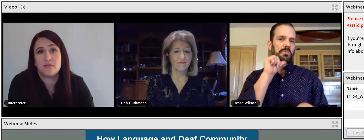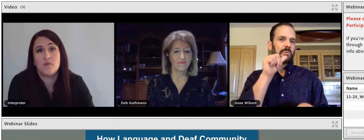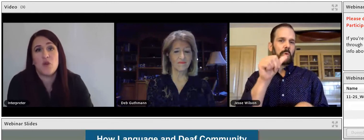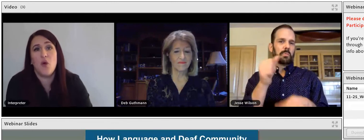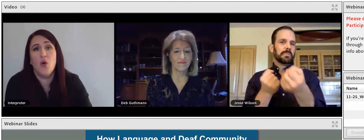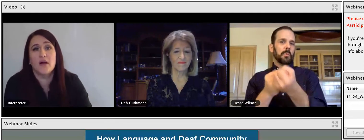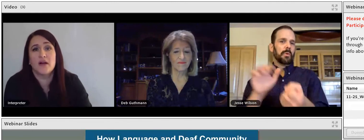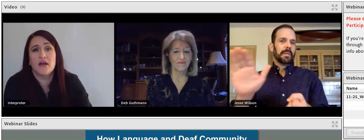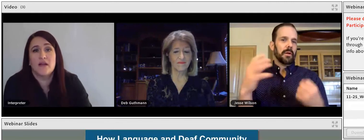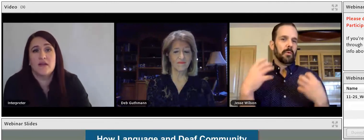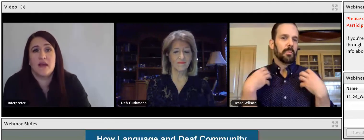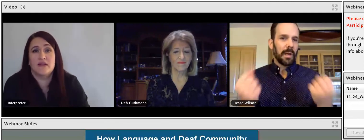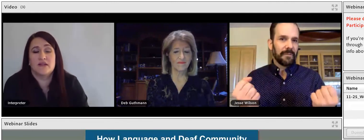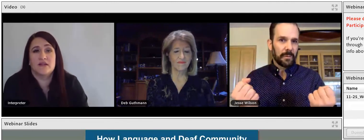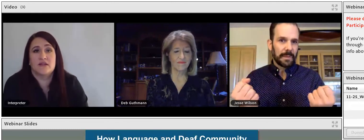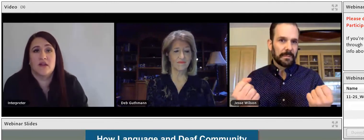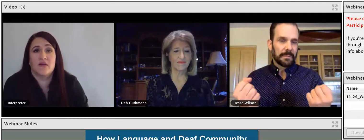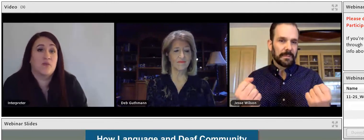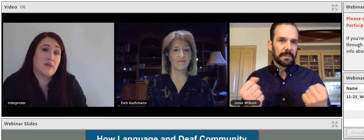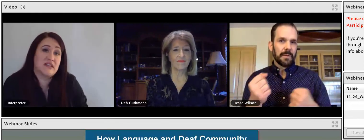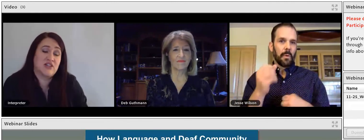using, or